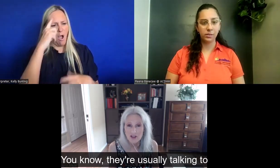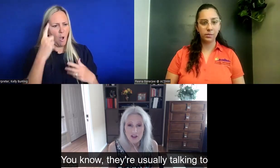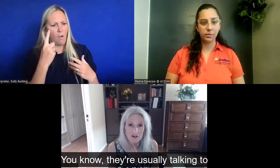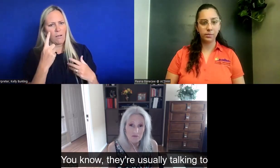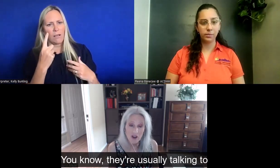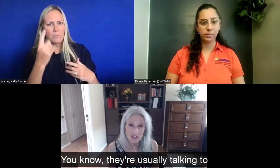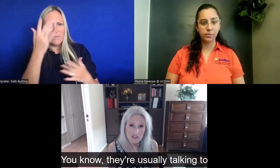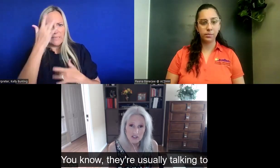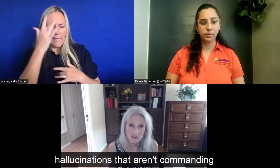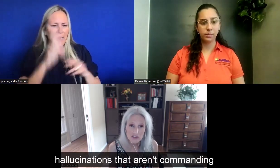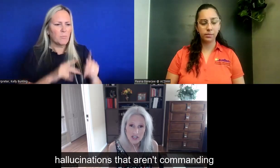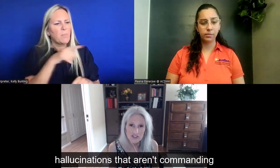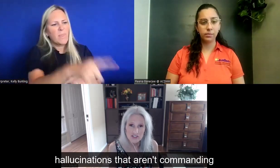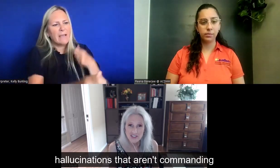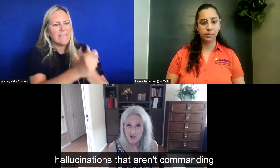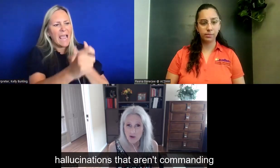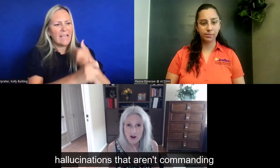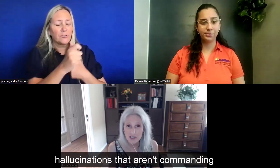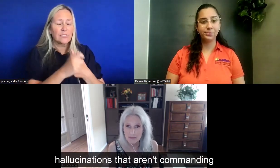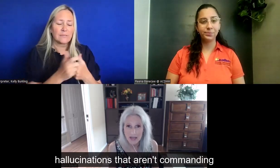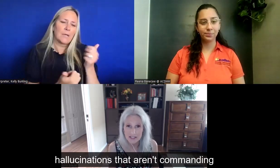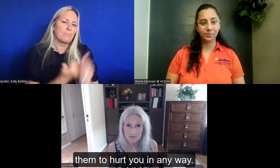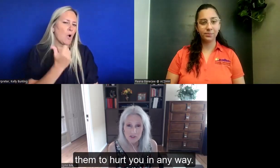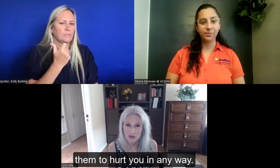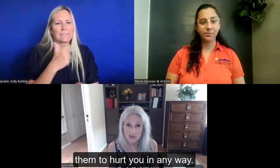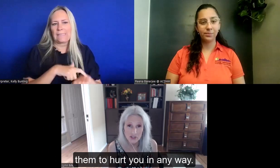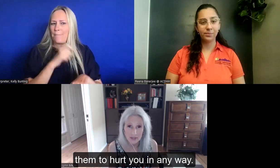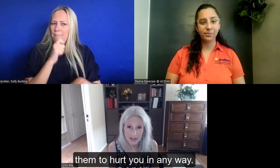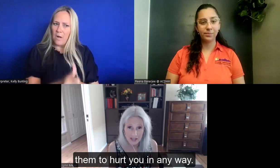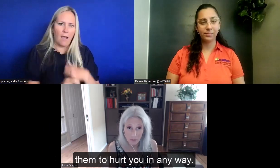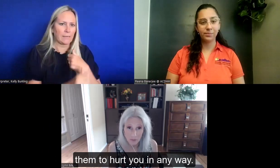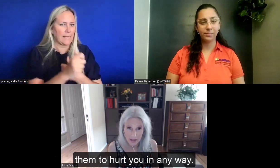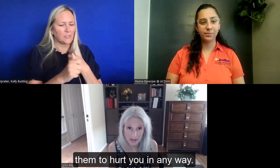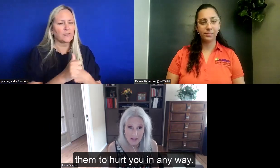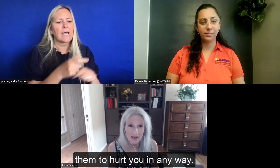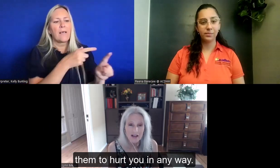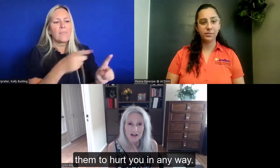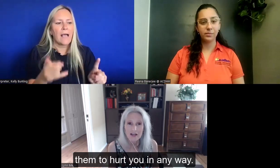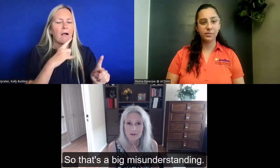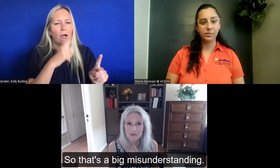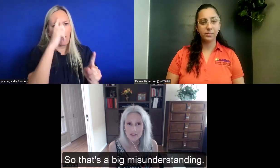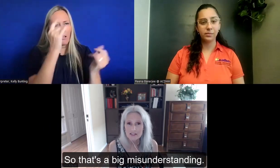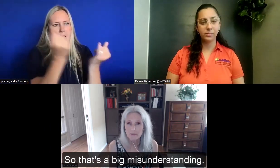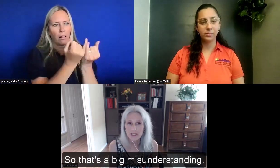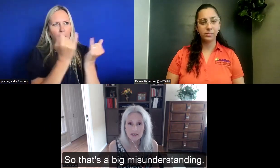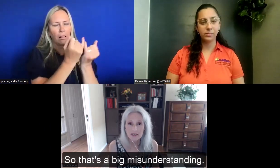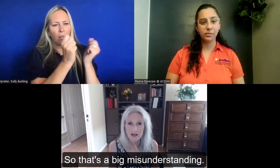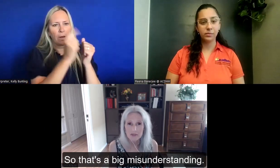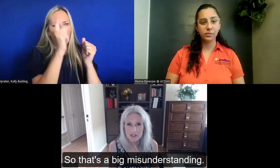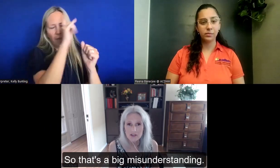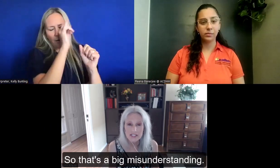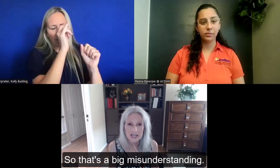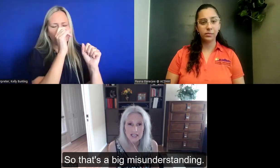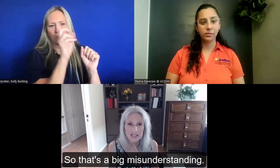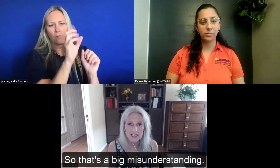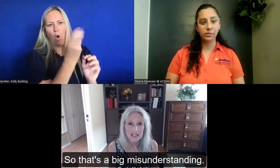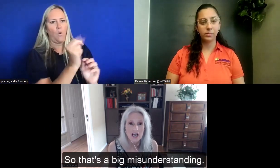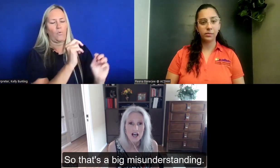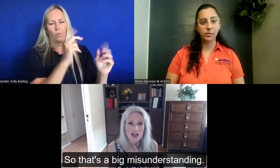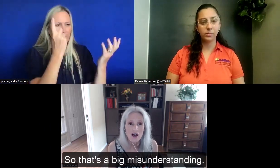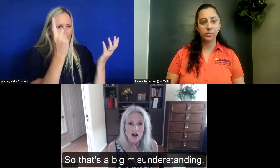usually talking to hallucinations that aren't commanding them to hurt you in any way. So that's a big